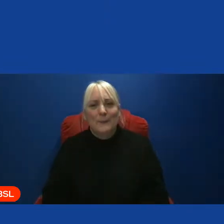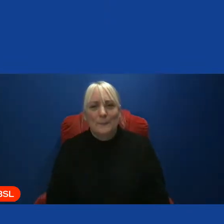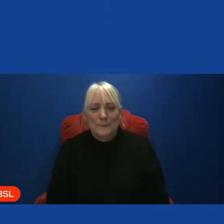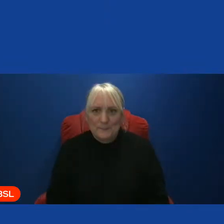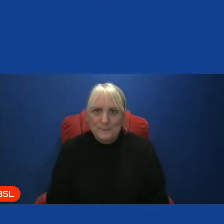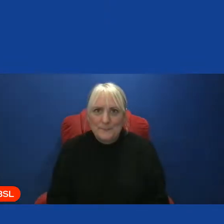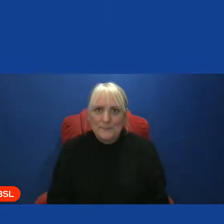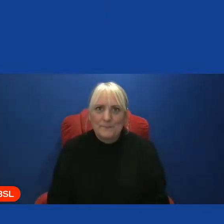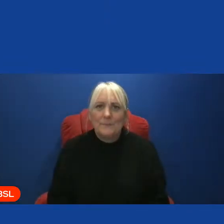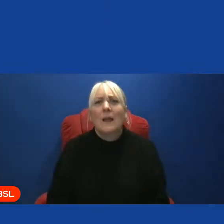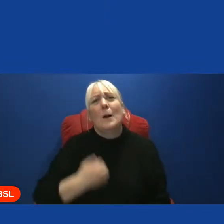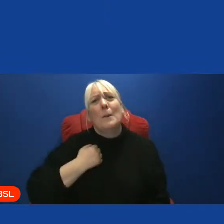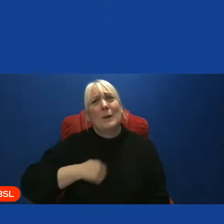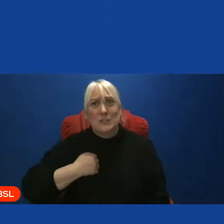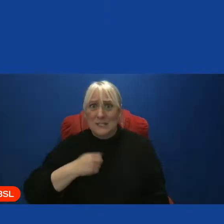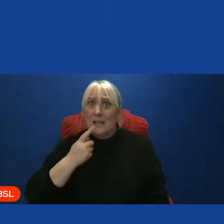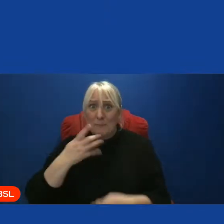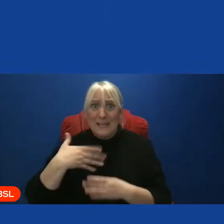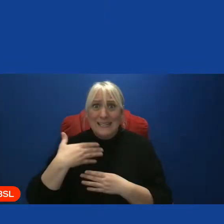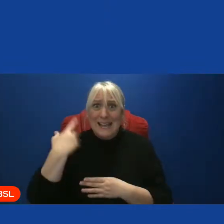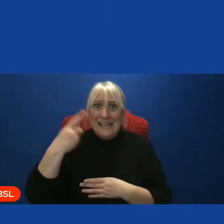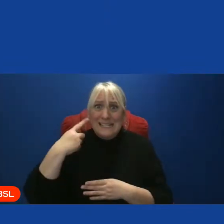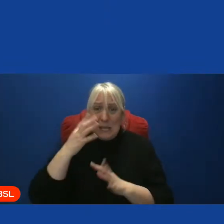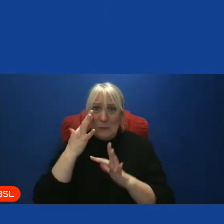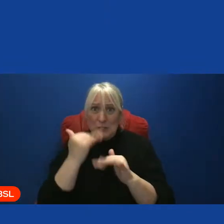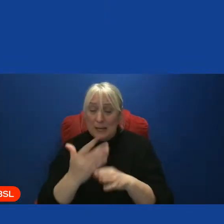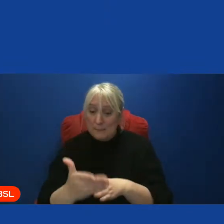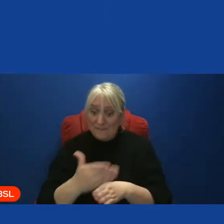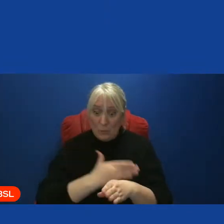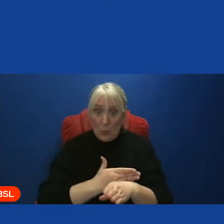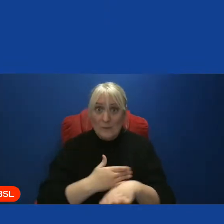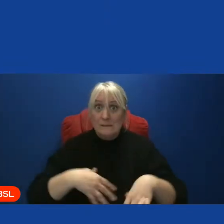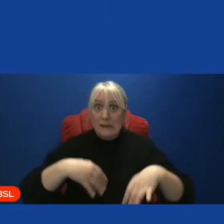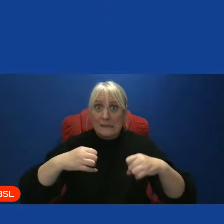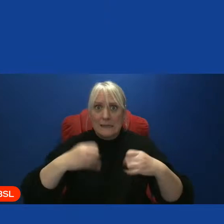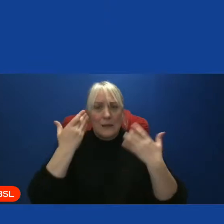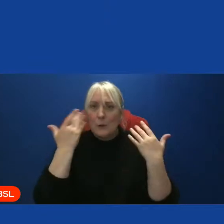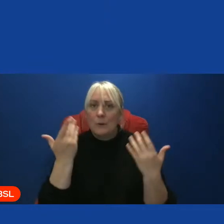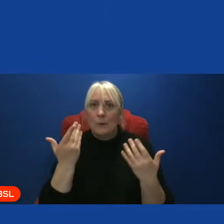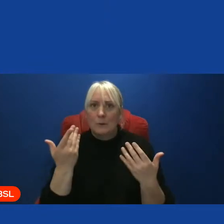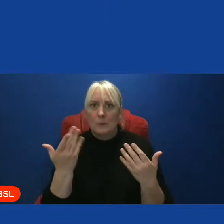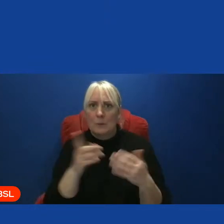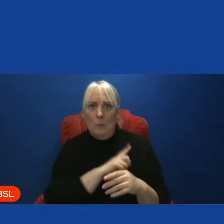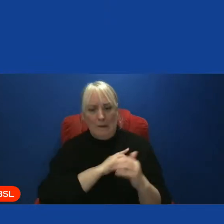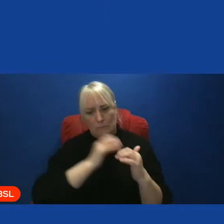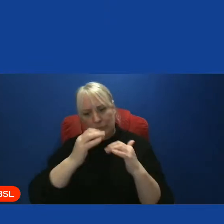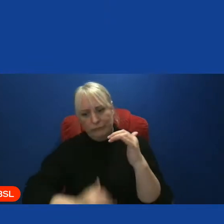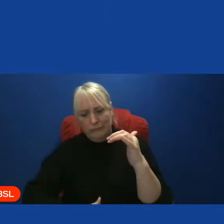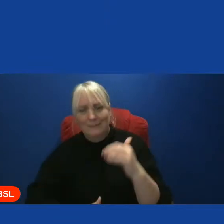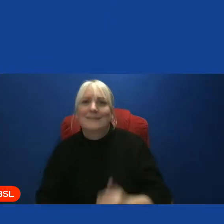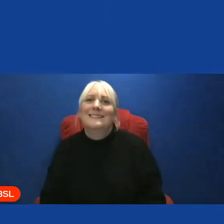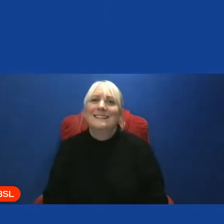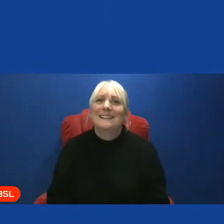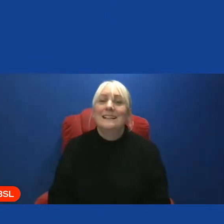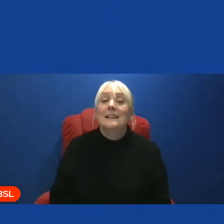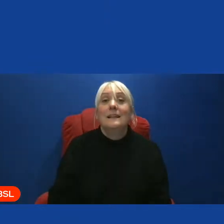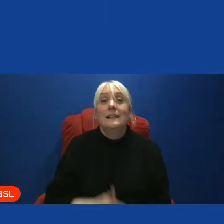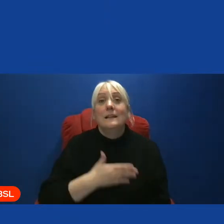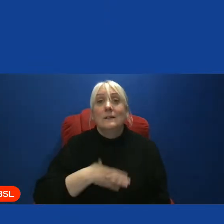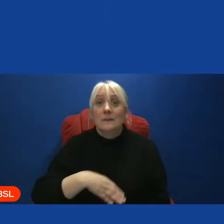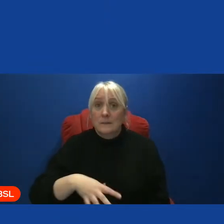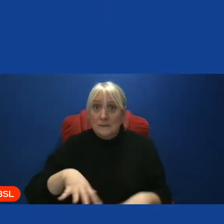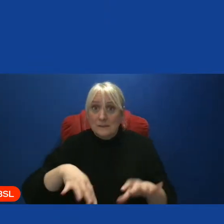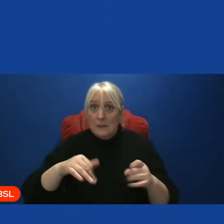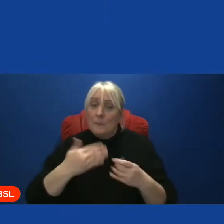for that, everybody. I did do a sound check before. I don't know why, it just disappeared when I came on. And I did start by saying, first of all, thanks to